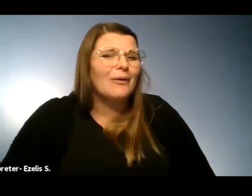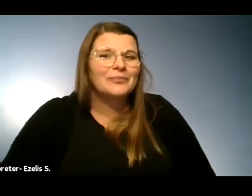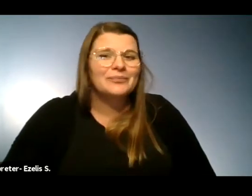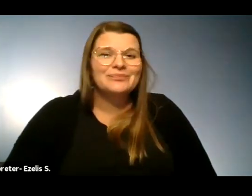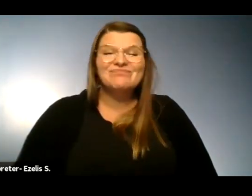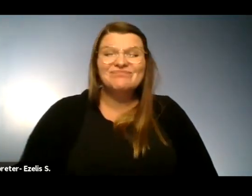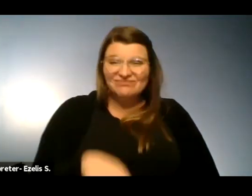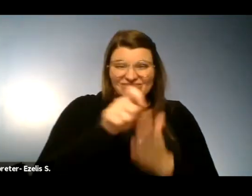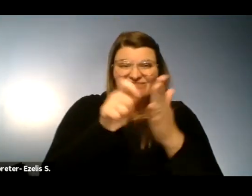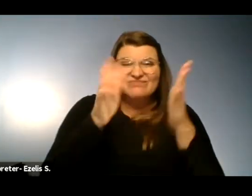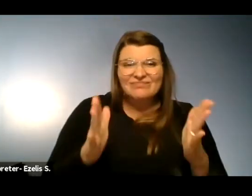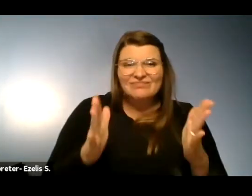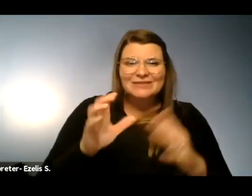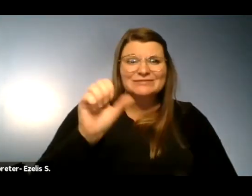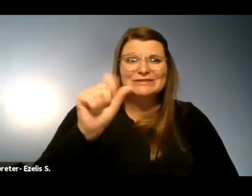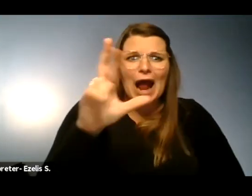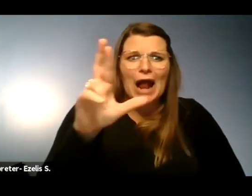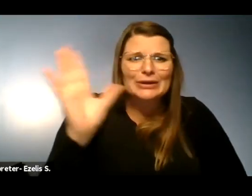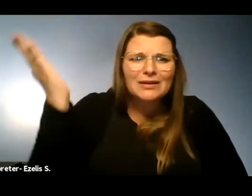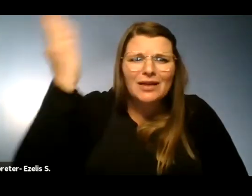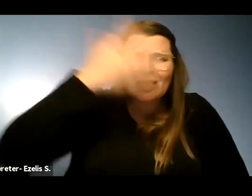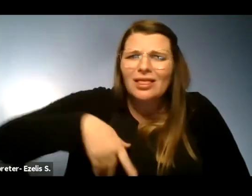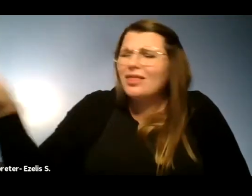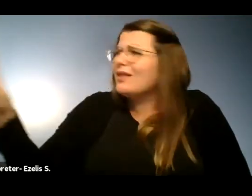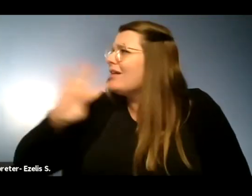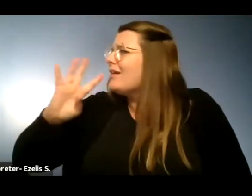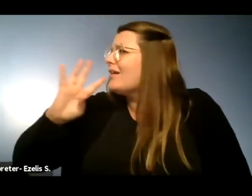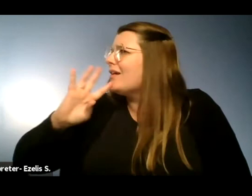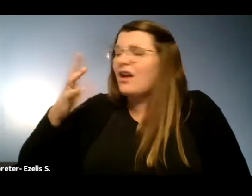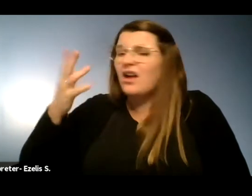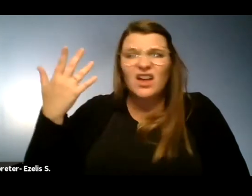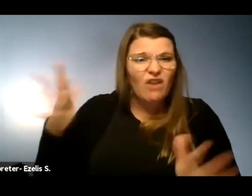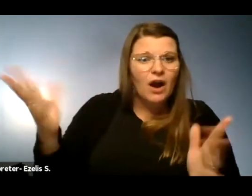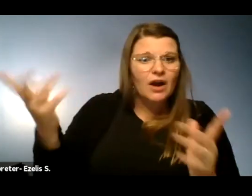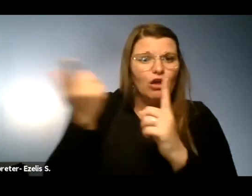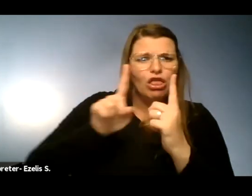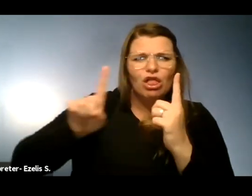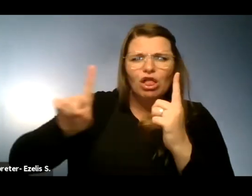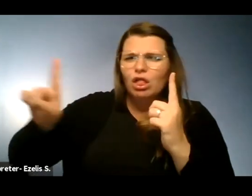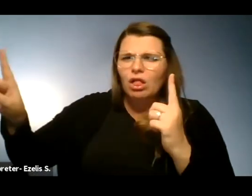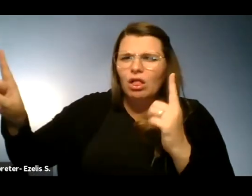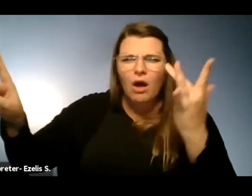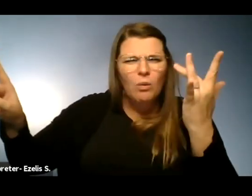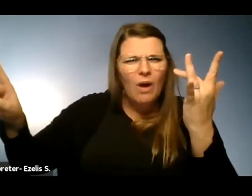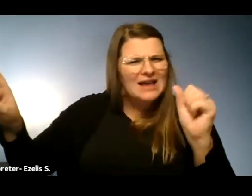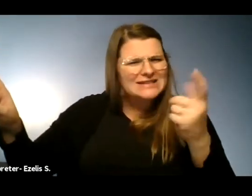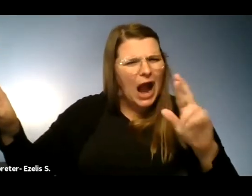Skylar missed it. Joe was already on his way out the door. Why do you suppose Skylar missed